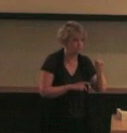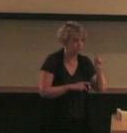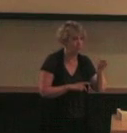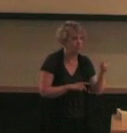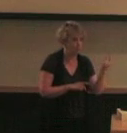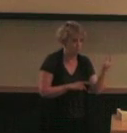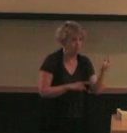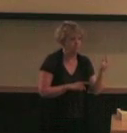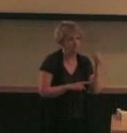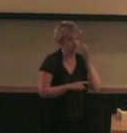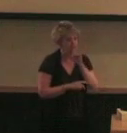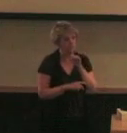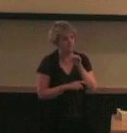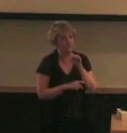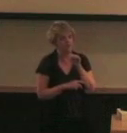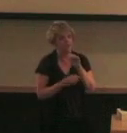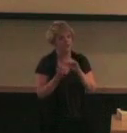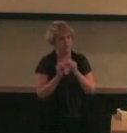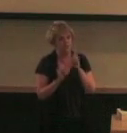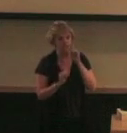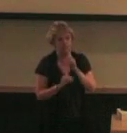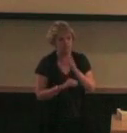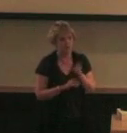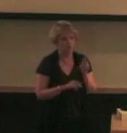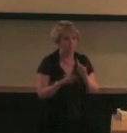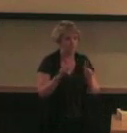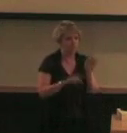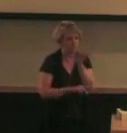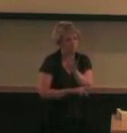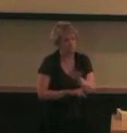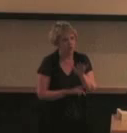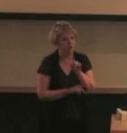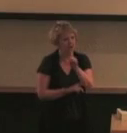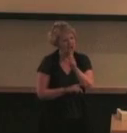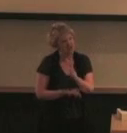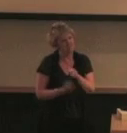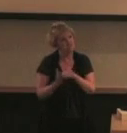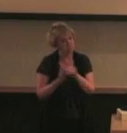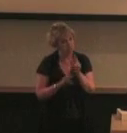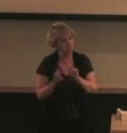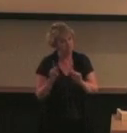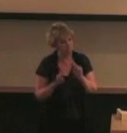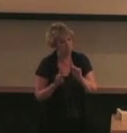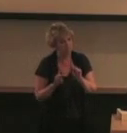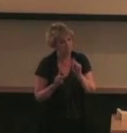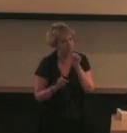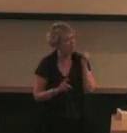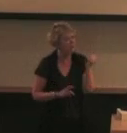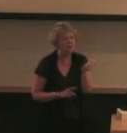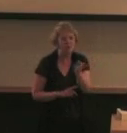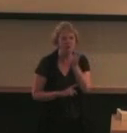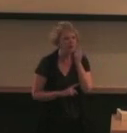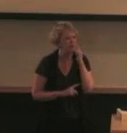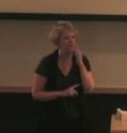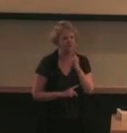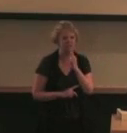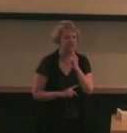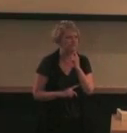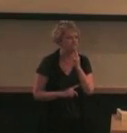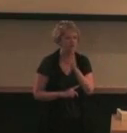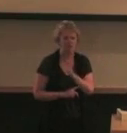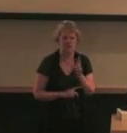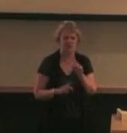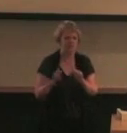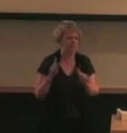It was estimated the number of deaf and hard of hearing people was about 500,000 people. Yes, not all of those deaf people or hard of